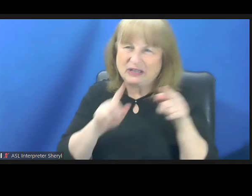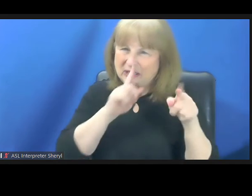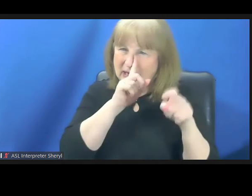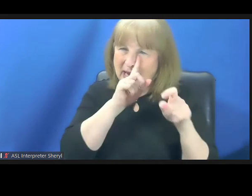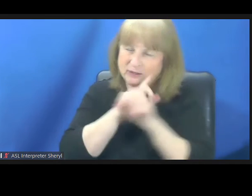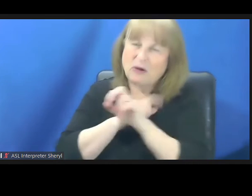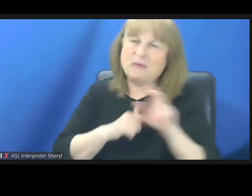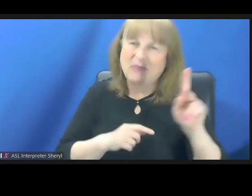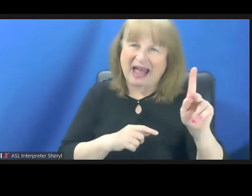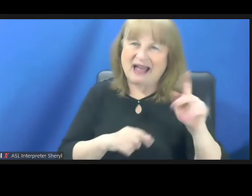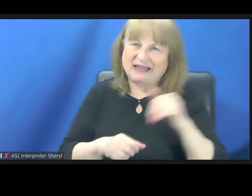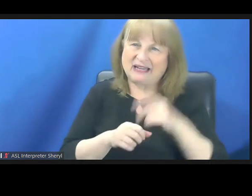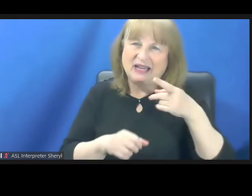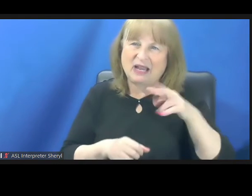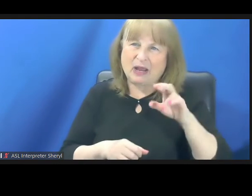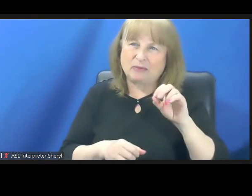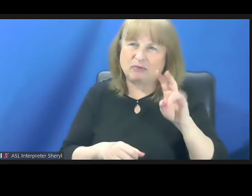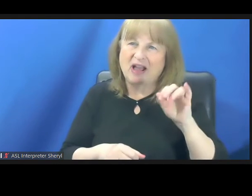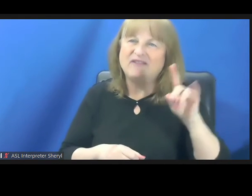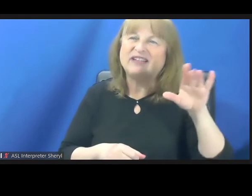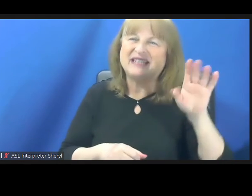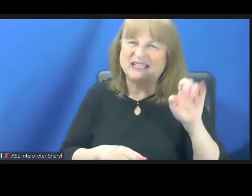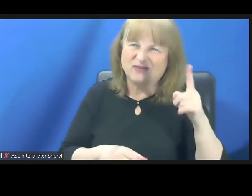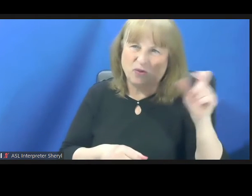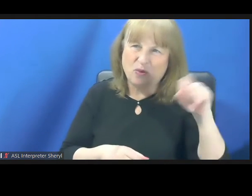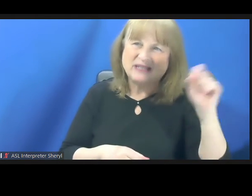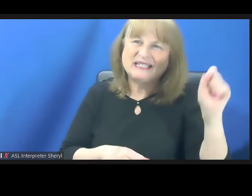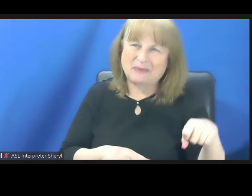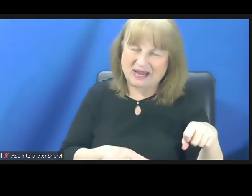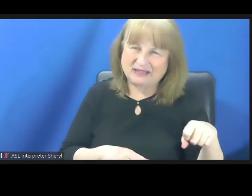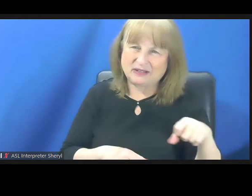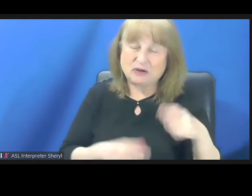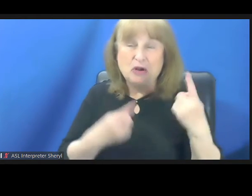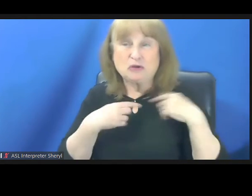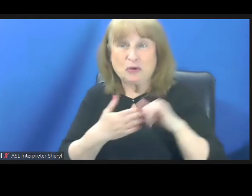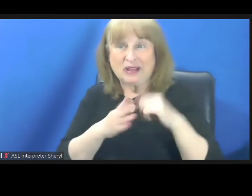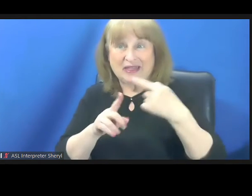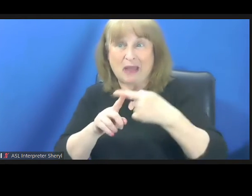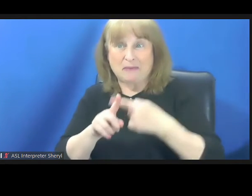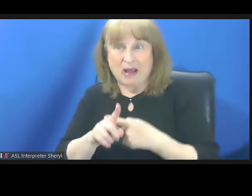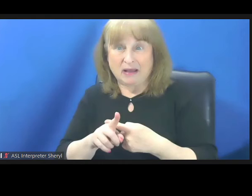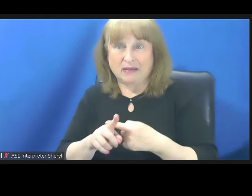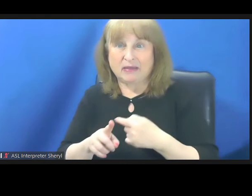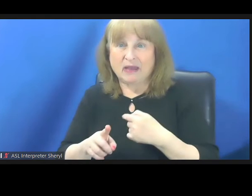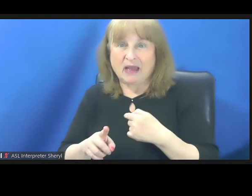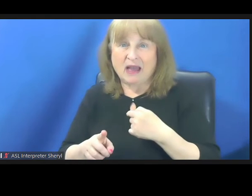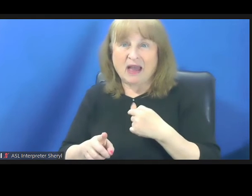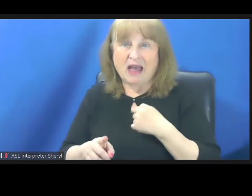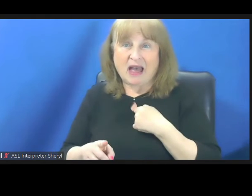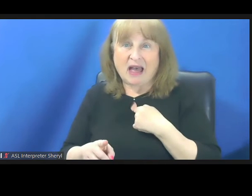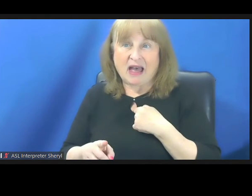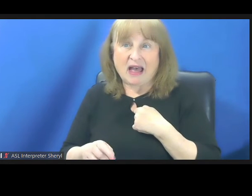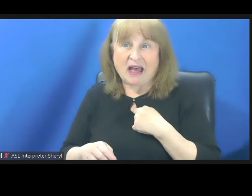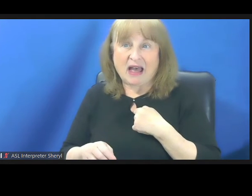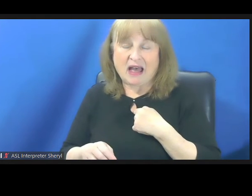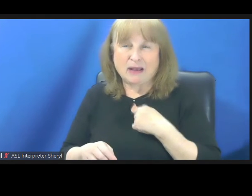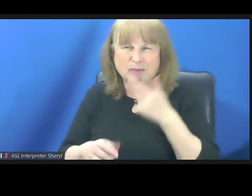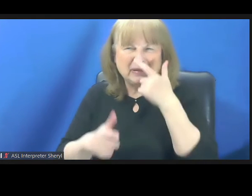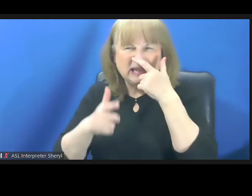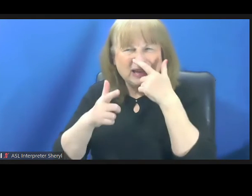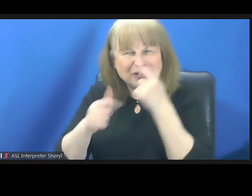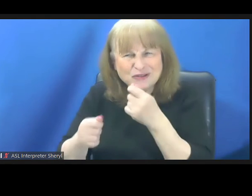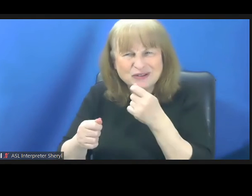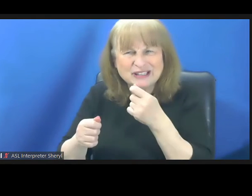back in Providence for one semester. And during that month, I got